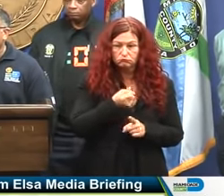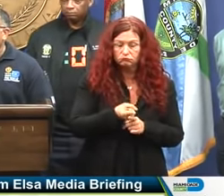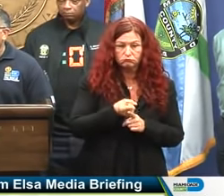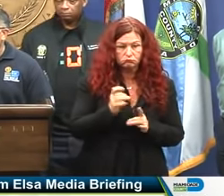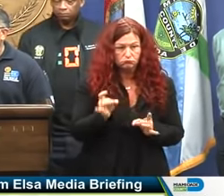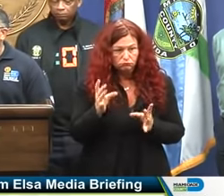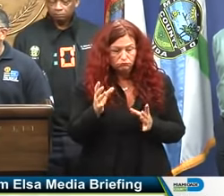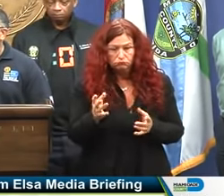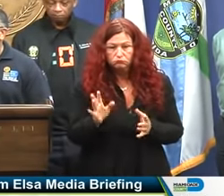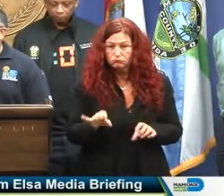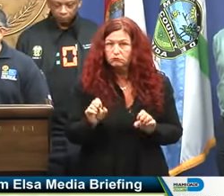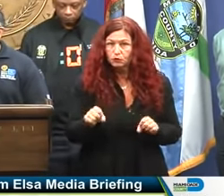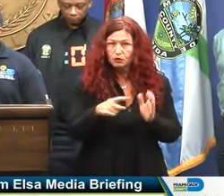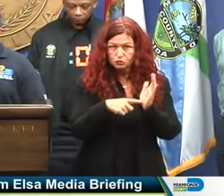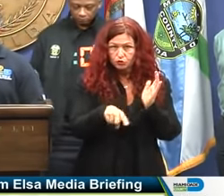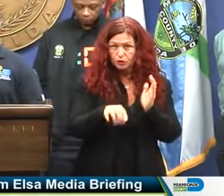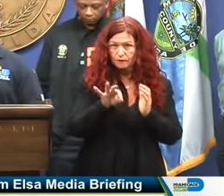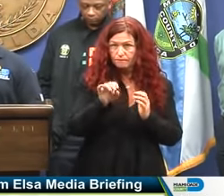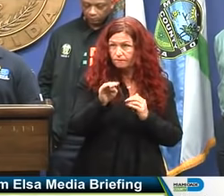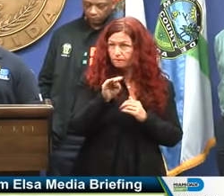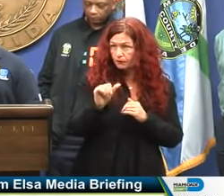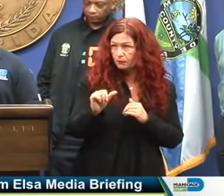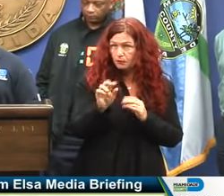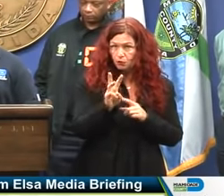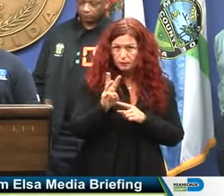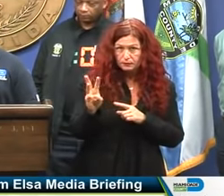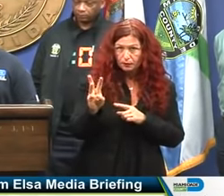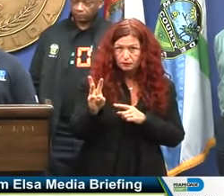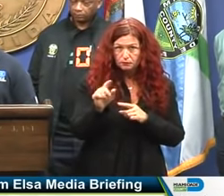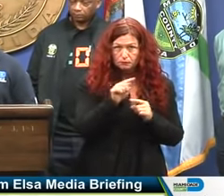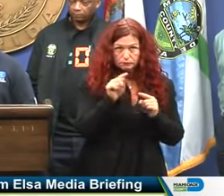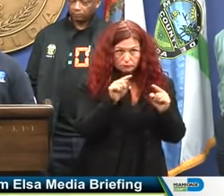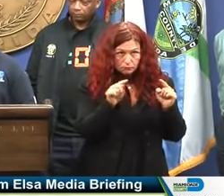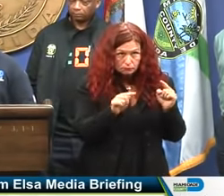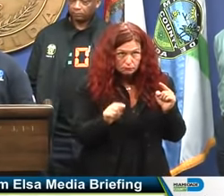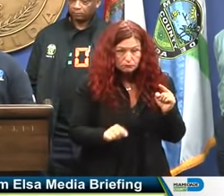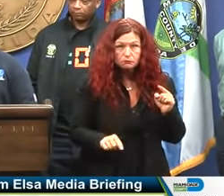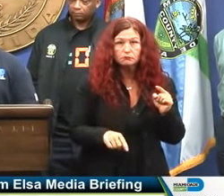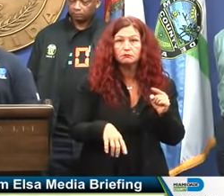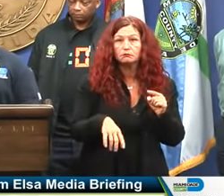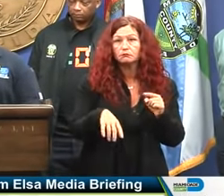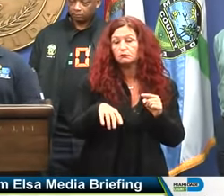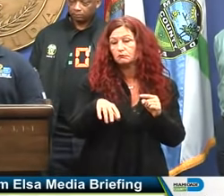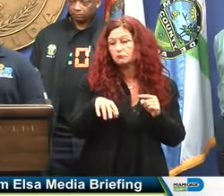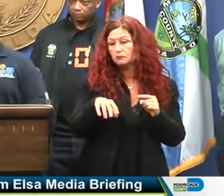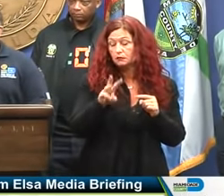Surfside can visit that website that I just mentioned or www.gov